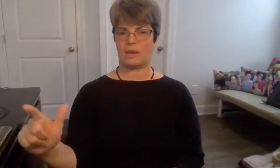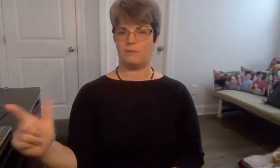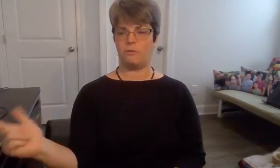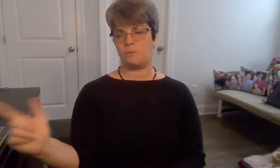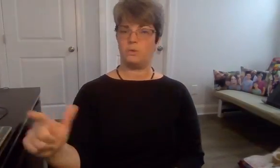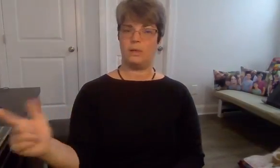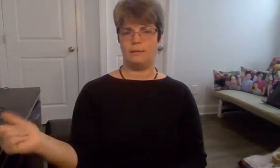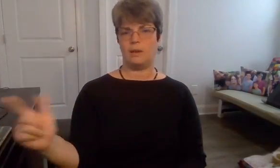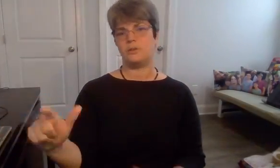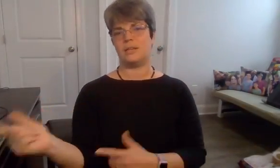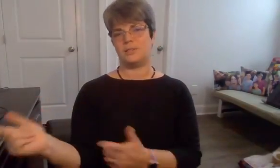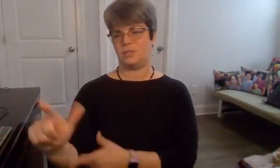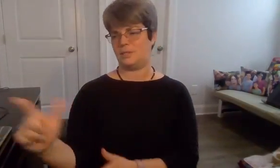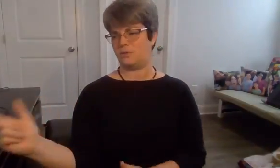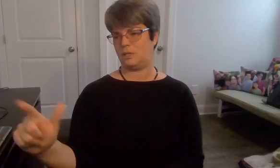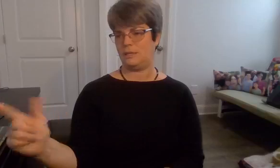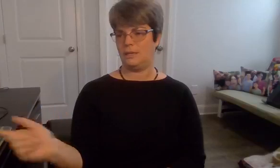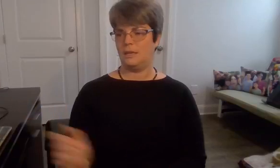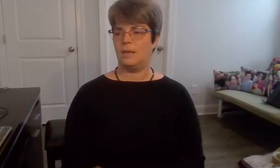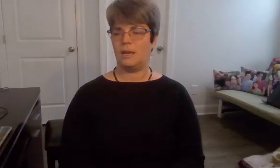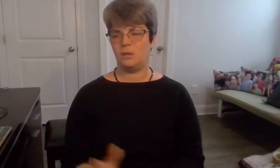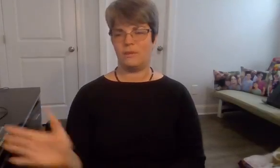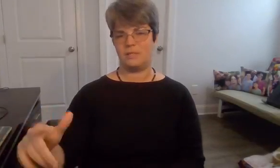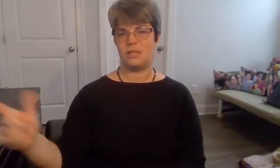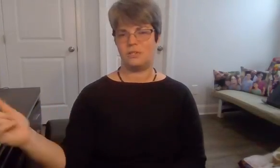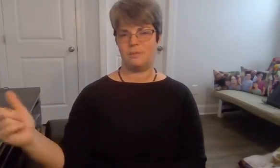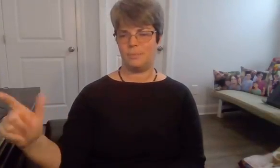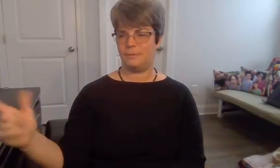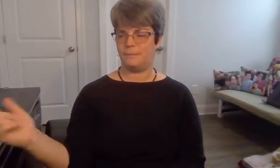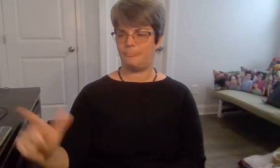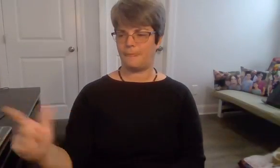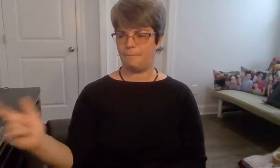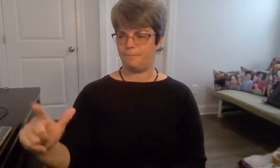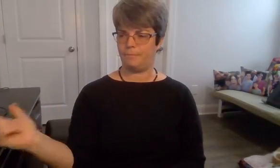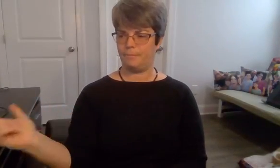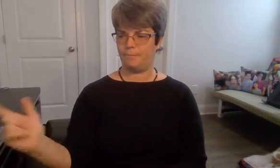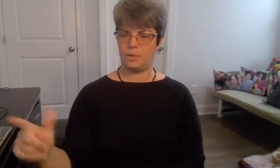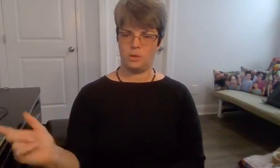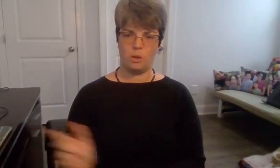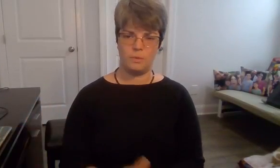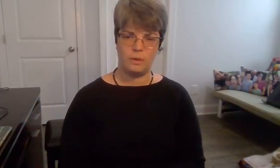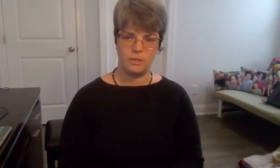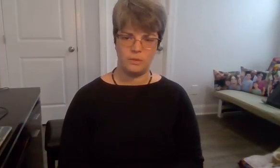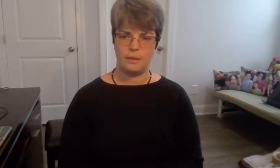and forth between their chests, essentially. You don't have to touch them, but you go between the 2 of them.